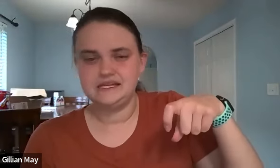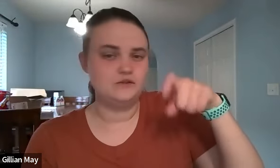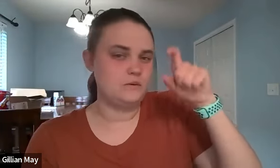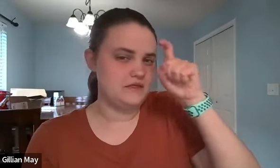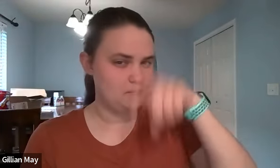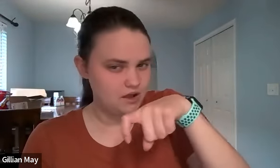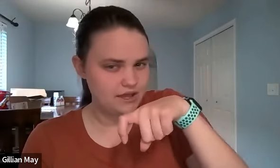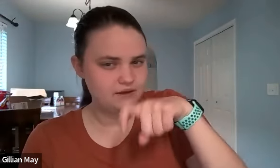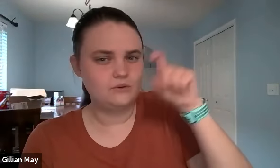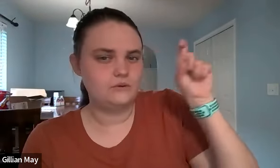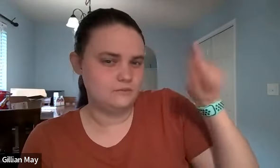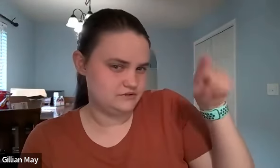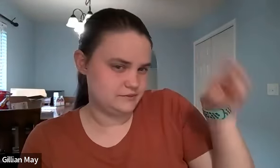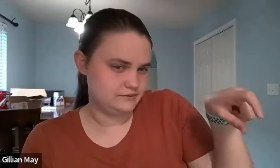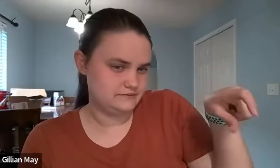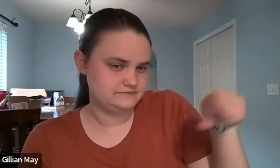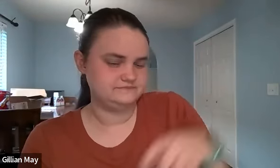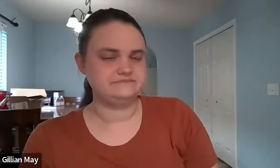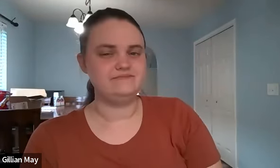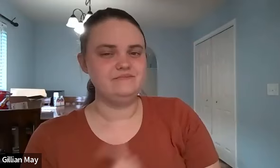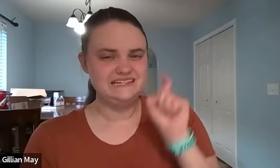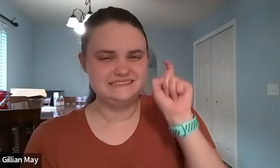Either way, that one or multiple.